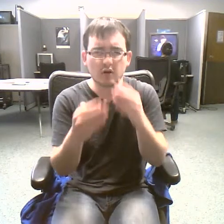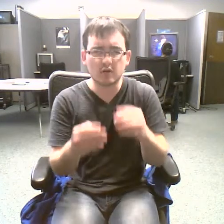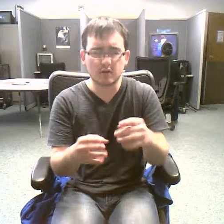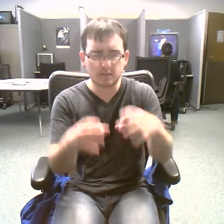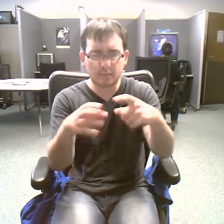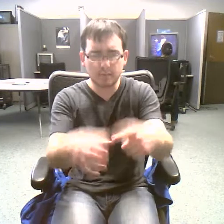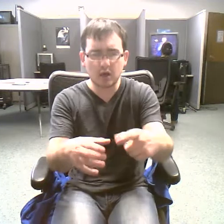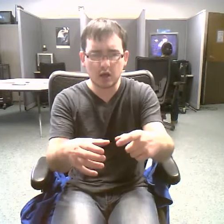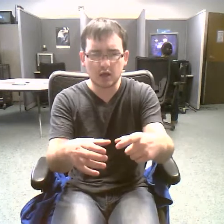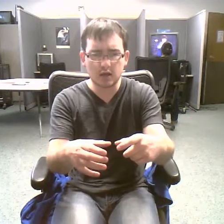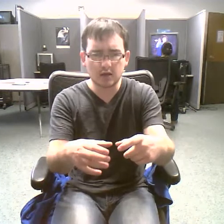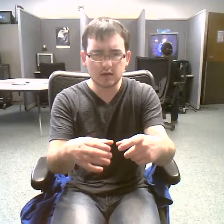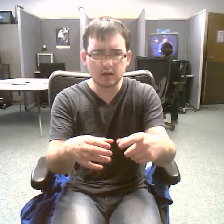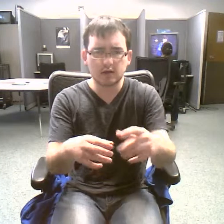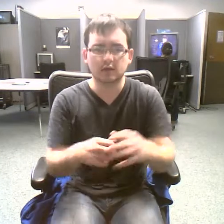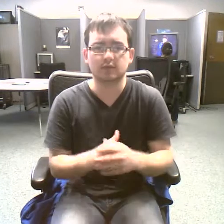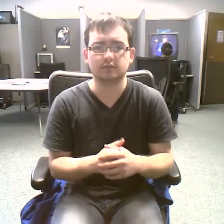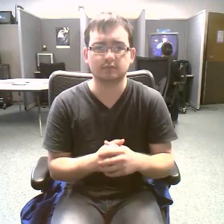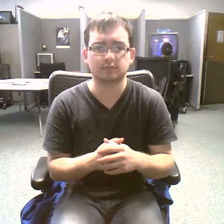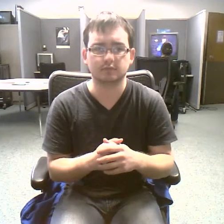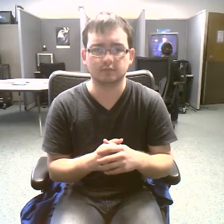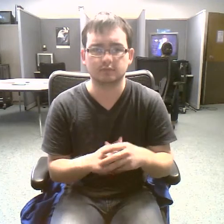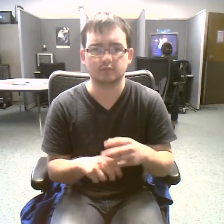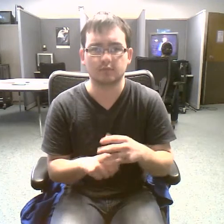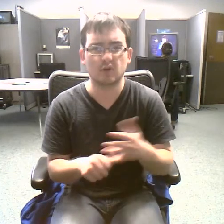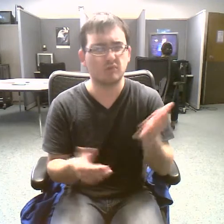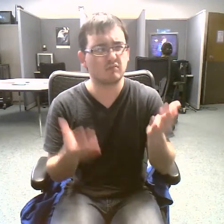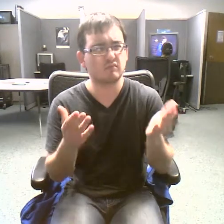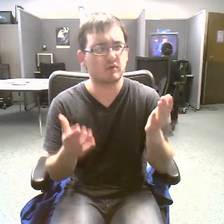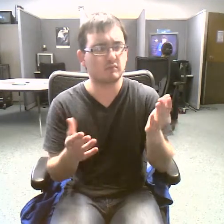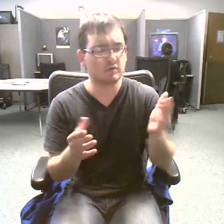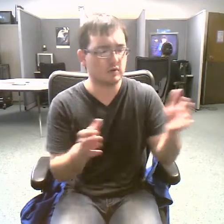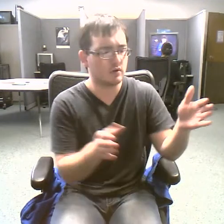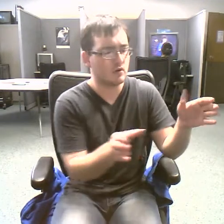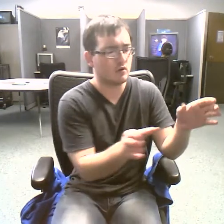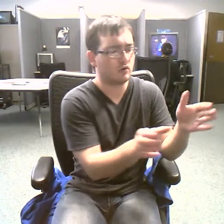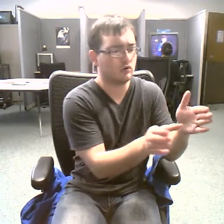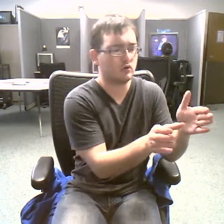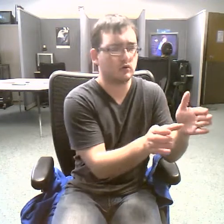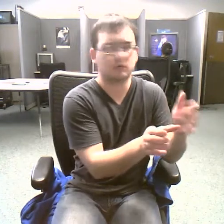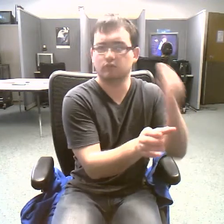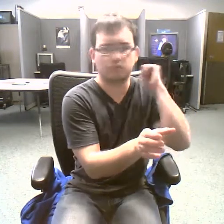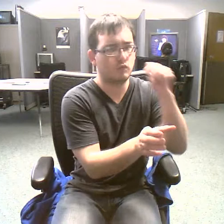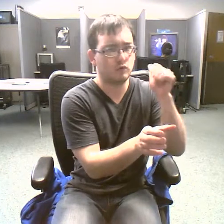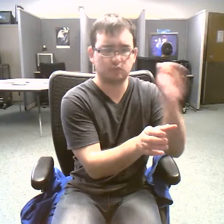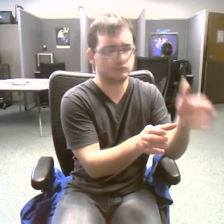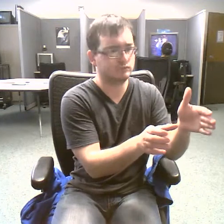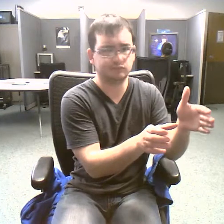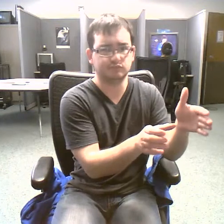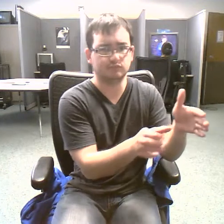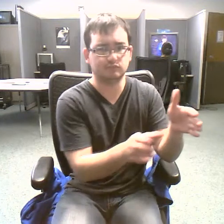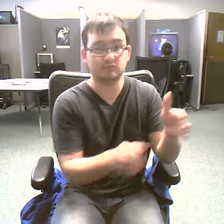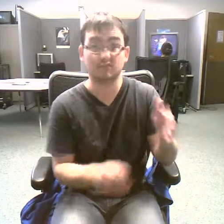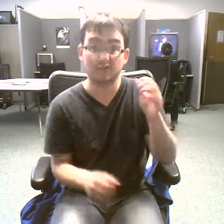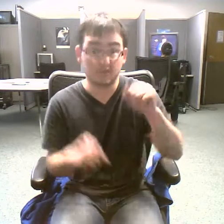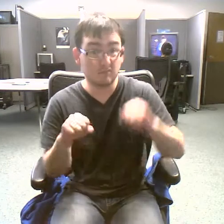cytoplasm. You probably won't find it near the edge of a cell because that might be a dangerous place for the nucleus to